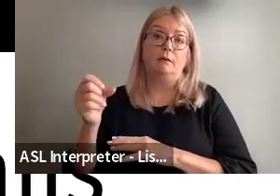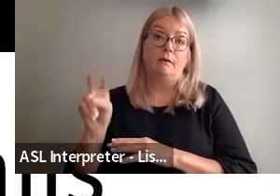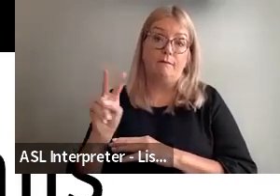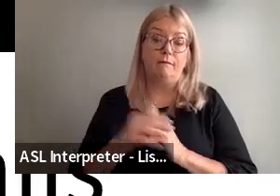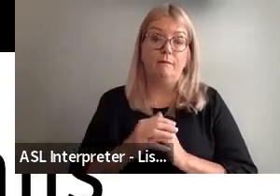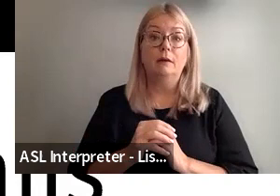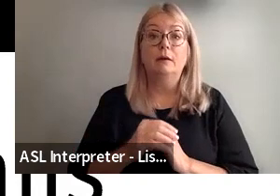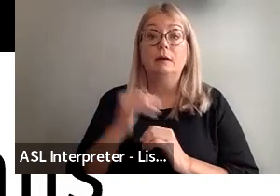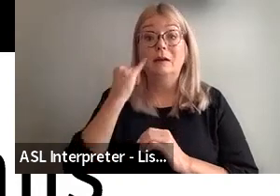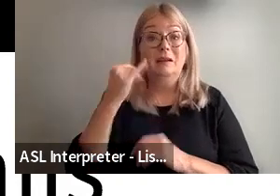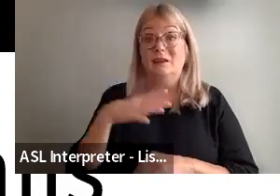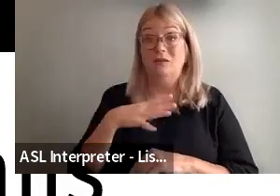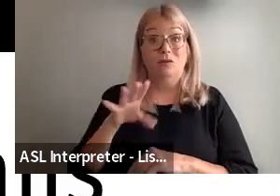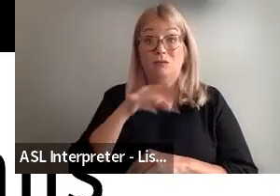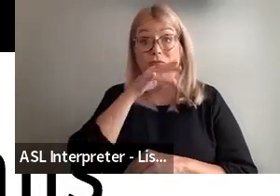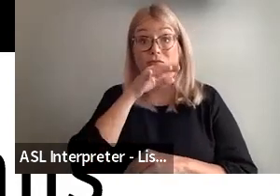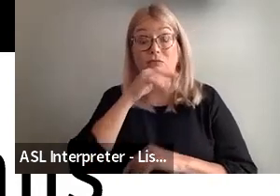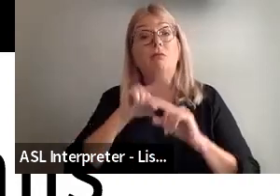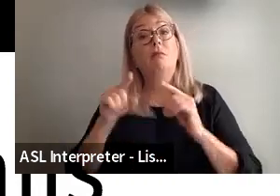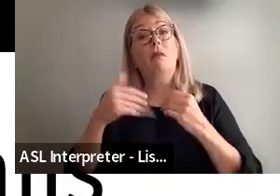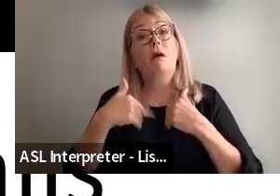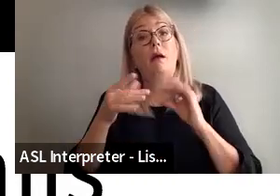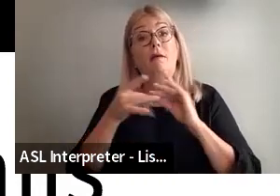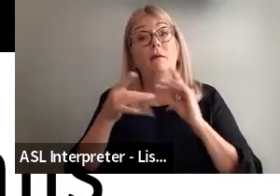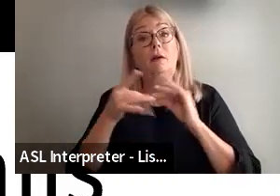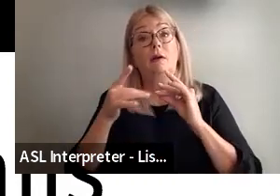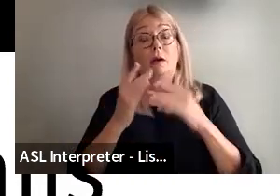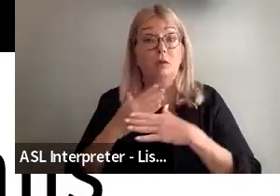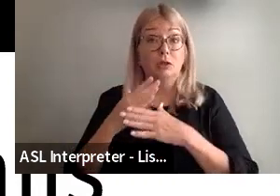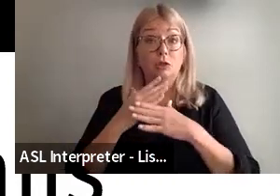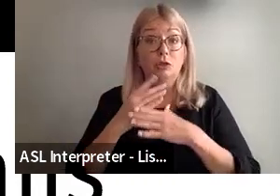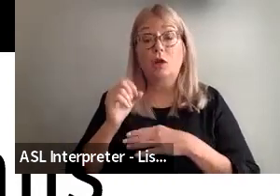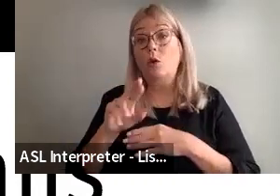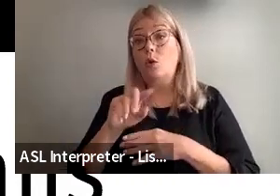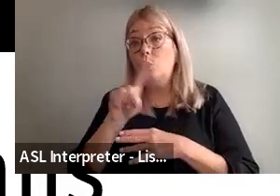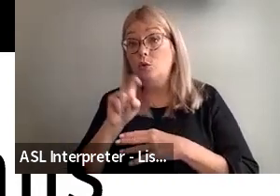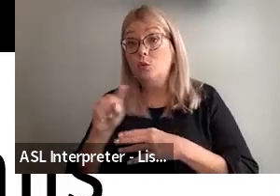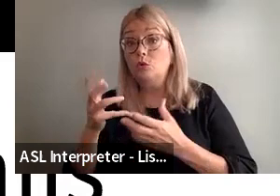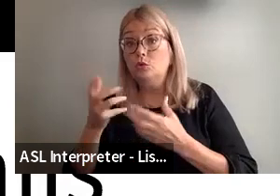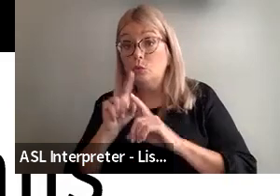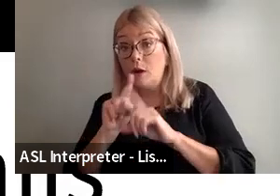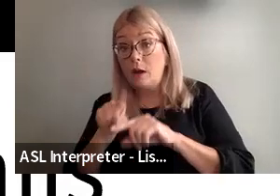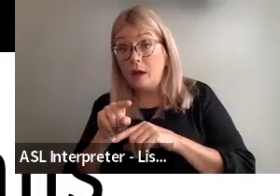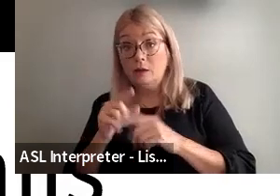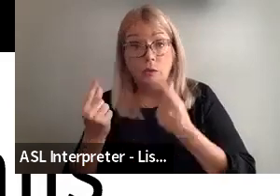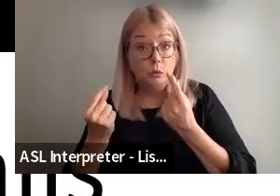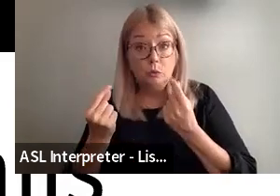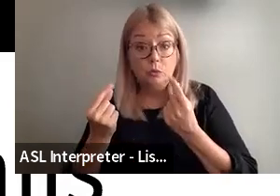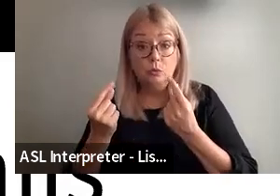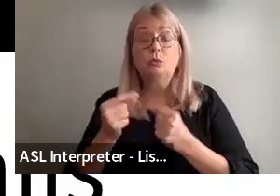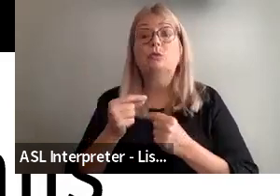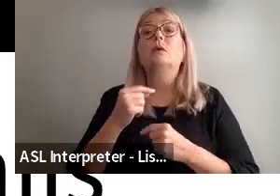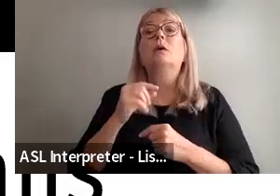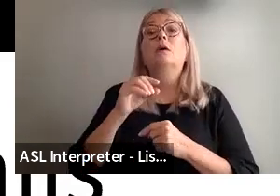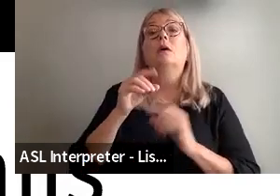If you do not want to speak, but have a comment that you would like to share or a question you would like answered, please put your comment or question in the